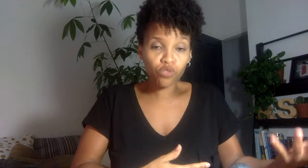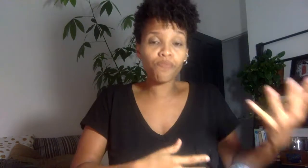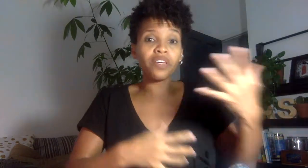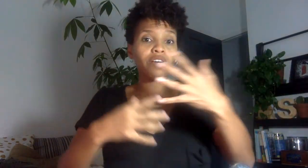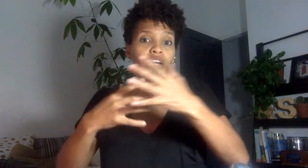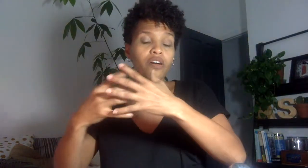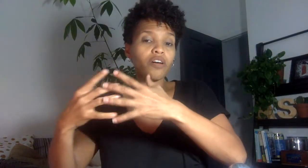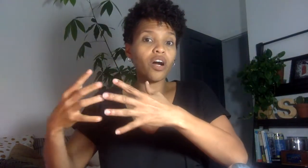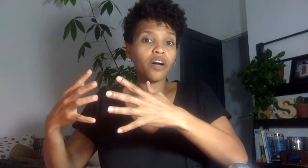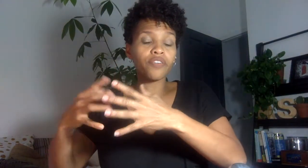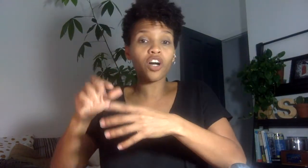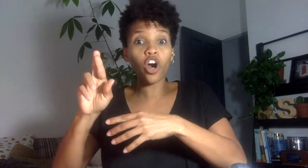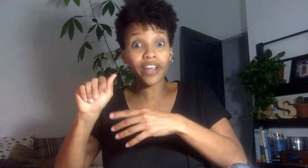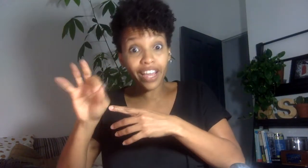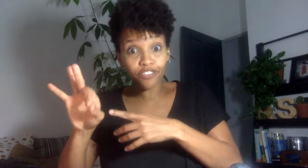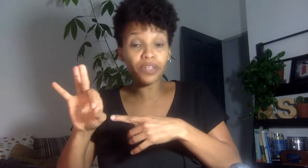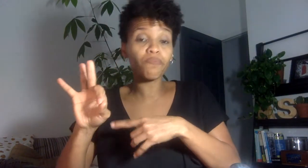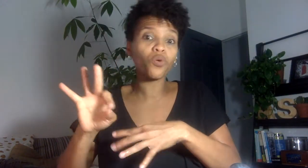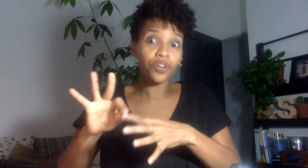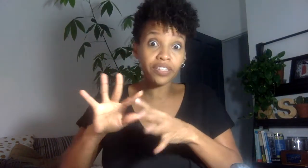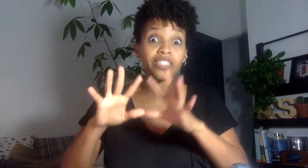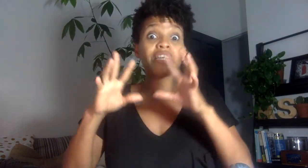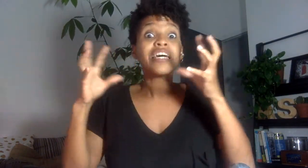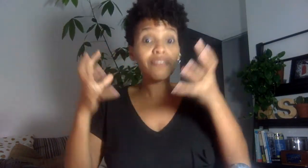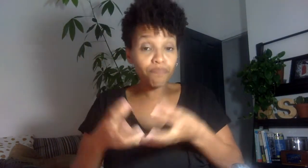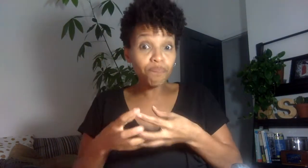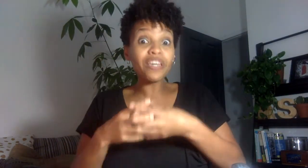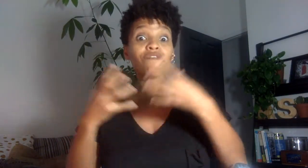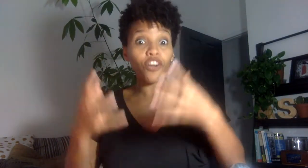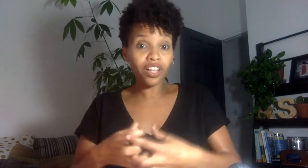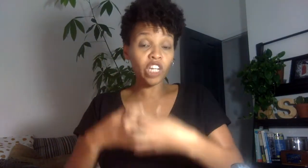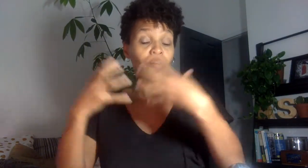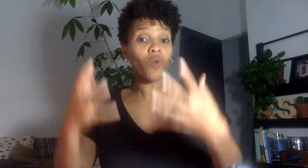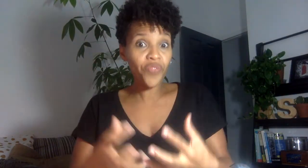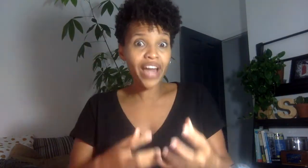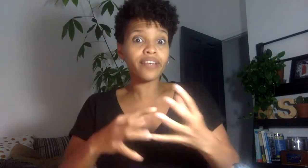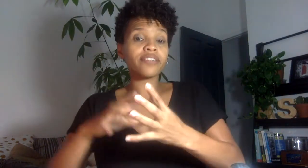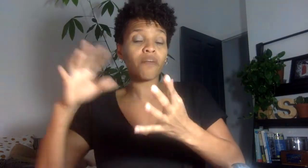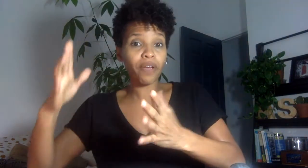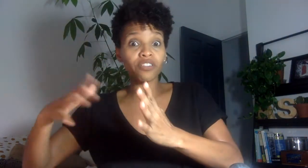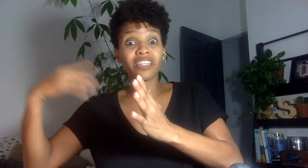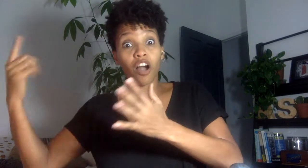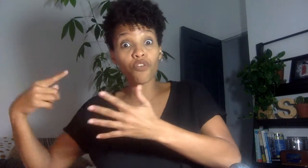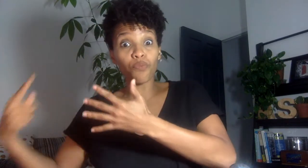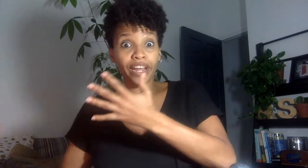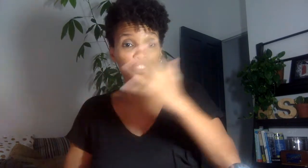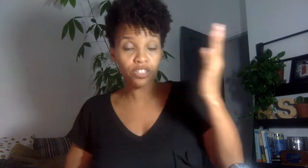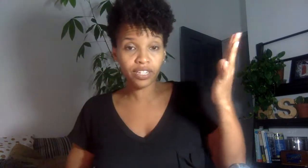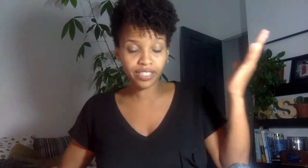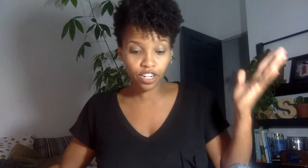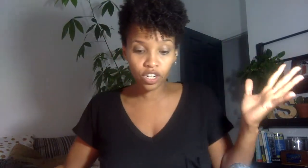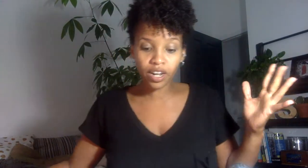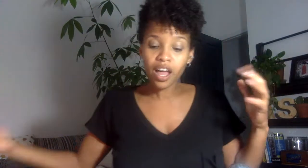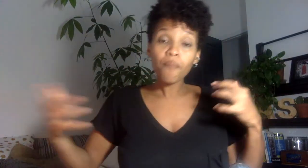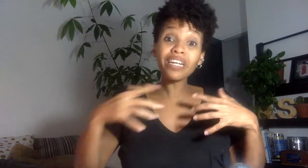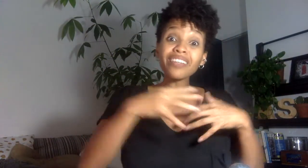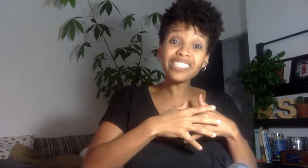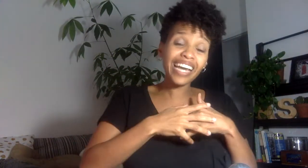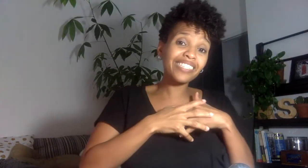be, the RAF would be important, and being very clear about what that is compared to the other branches, etc. But in this case, he's